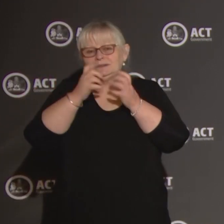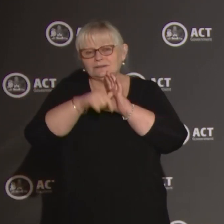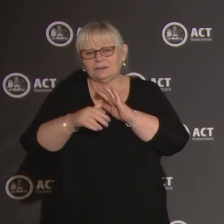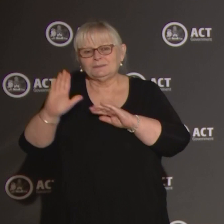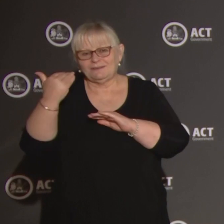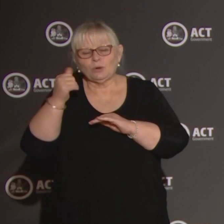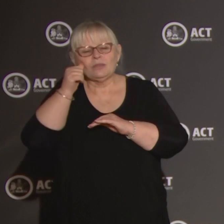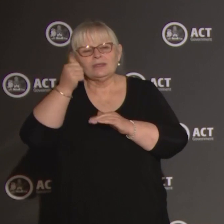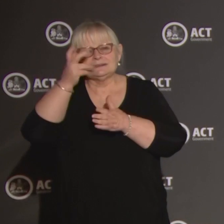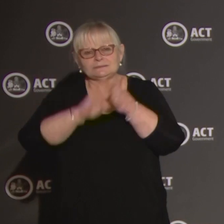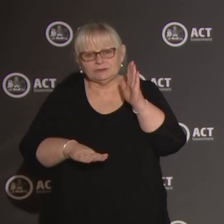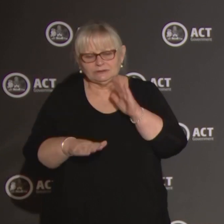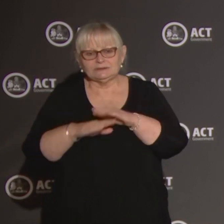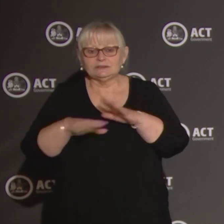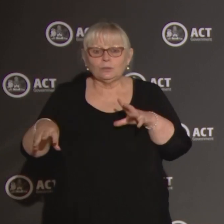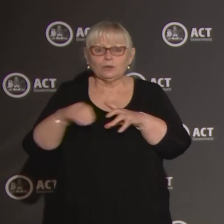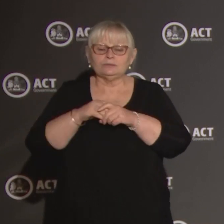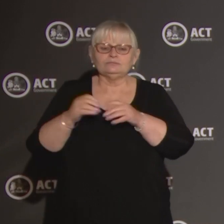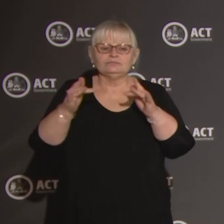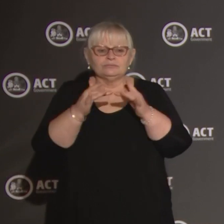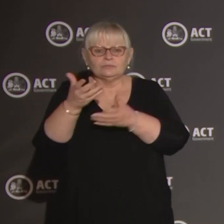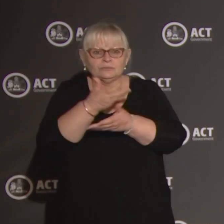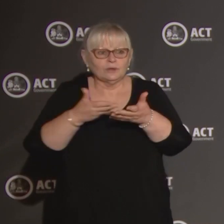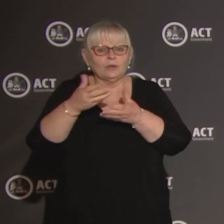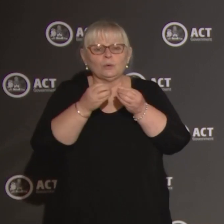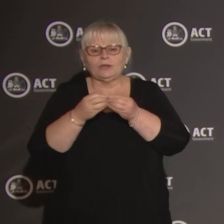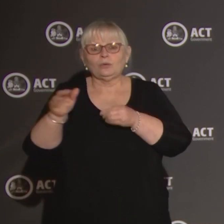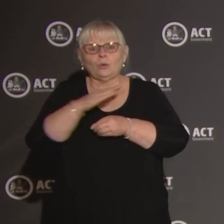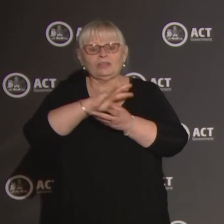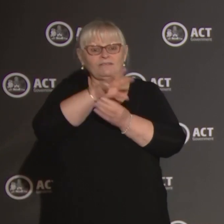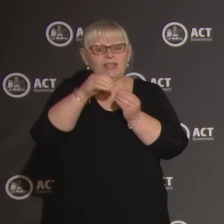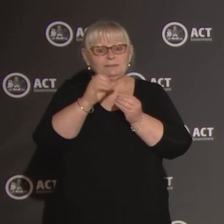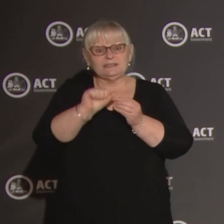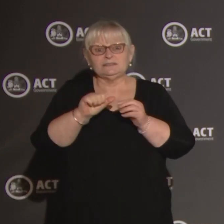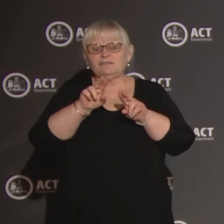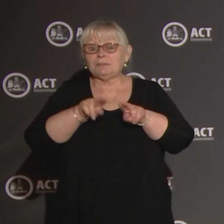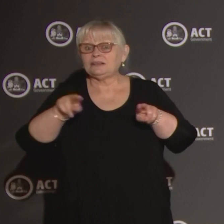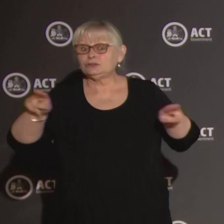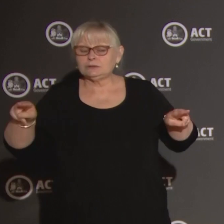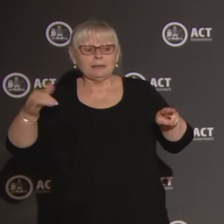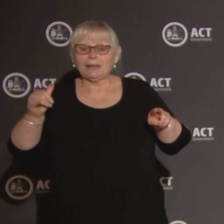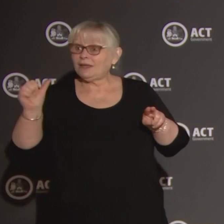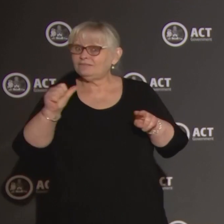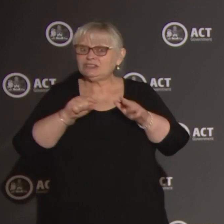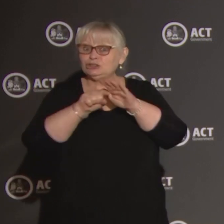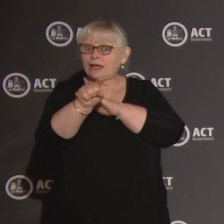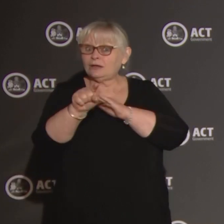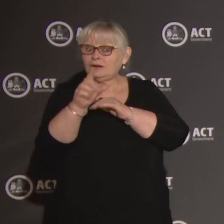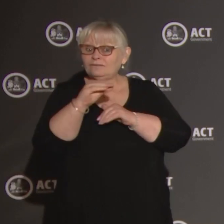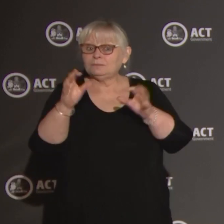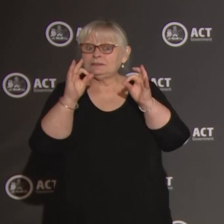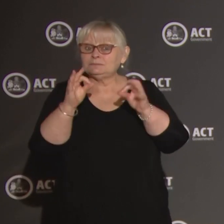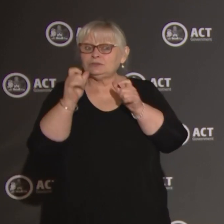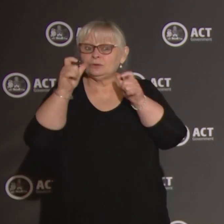before. This will include liaising with the families of patients who may have been discharged from the special care nursery in